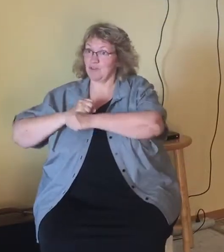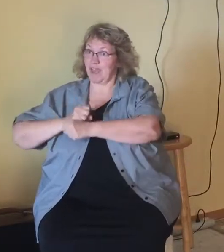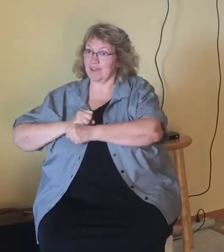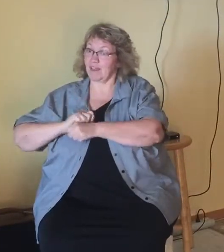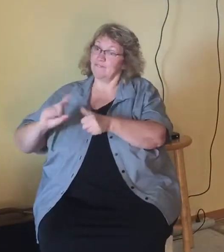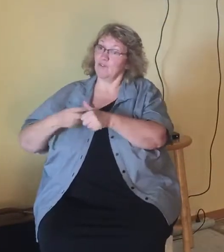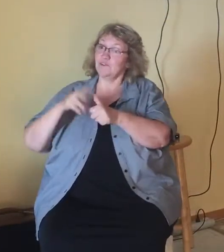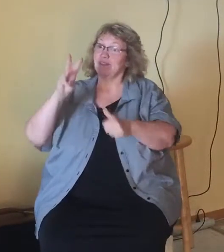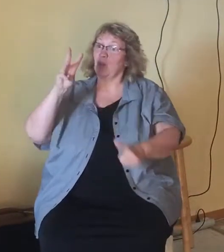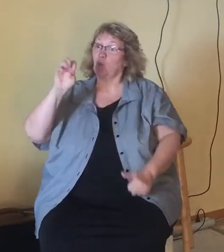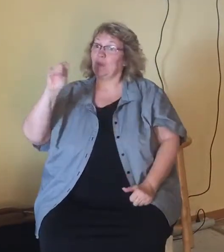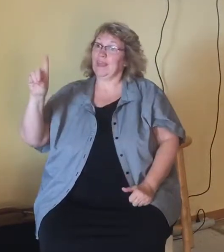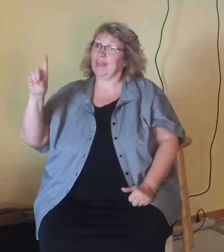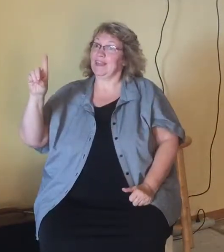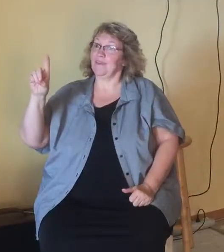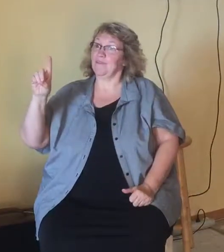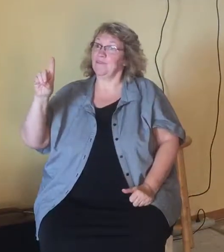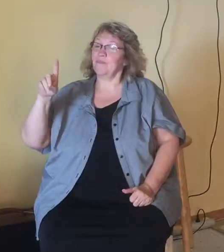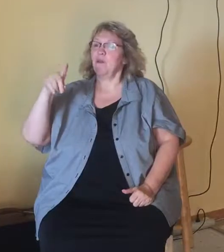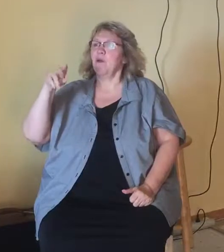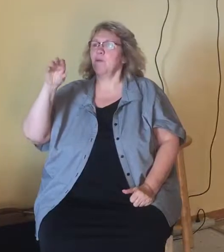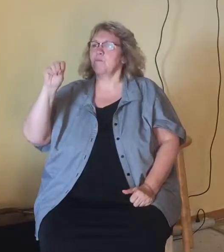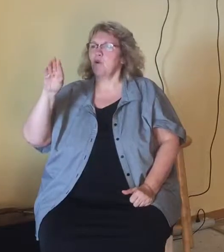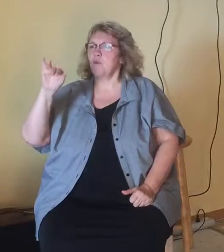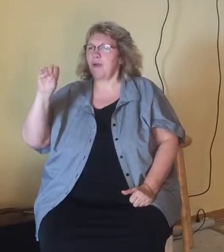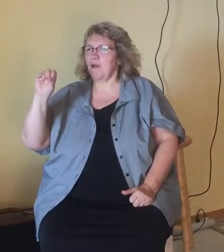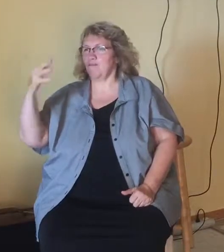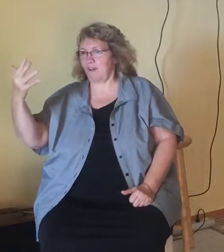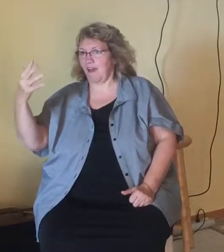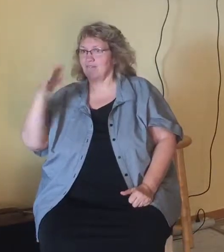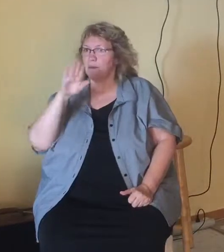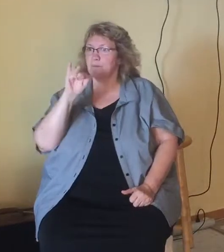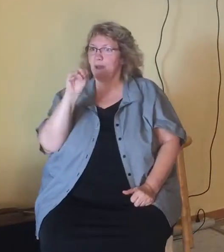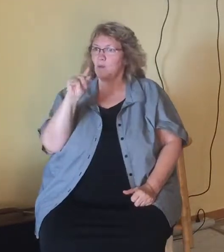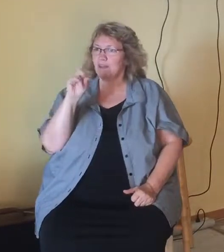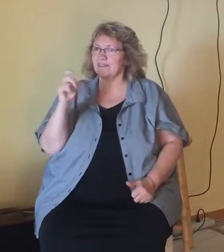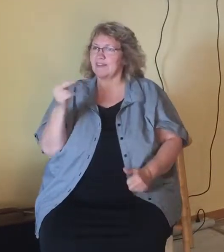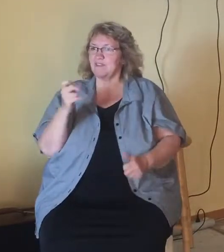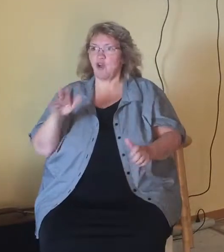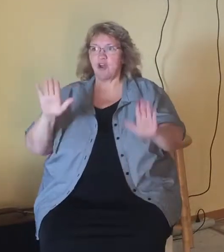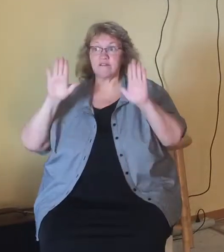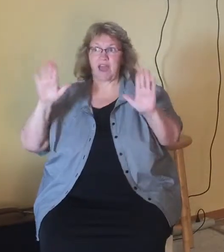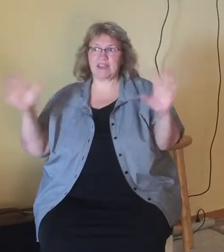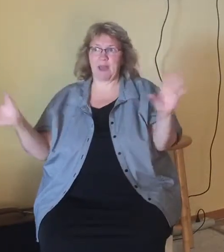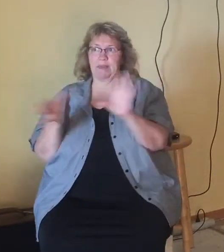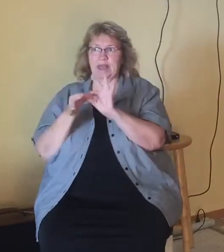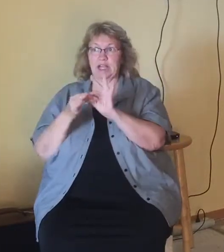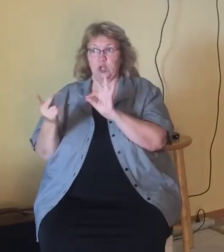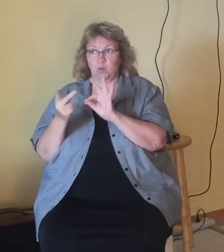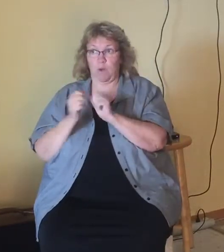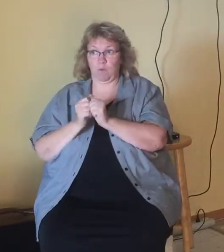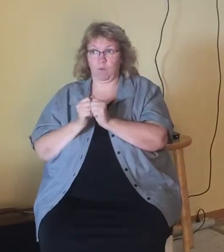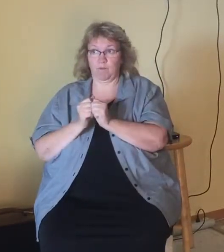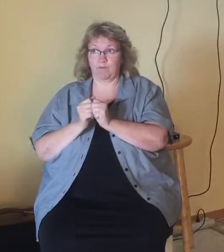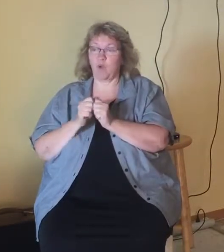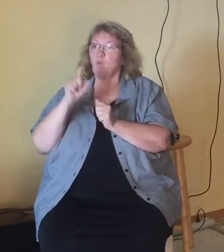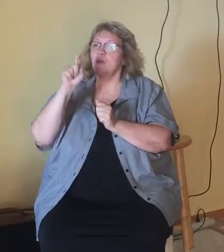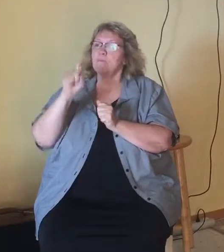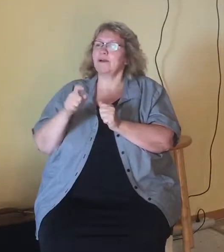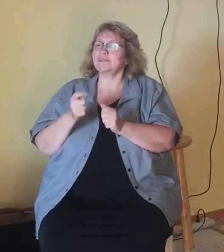is weed. So ProBio 5 and BioCleanse. These are a dynamic duo. We must